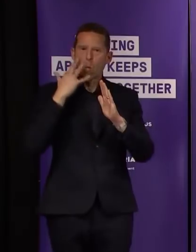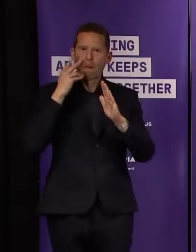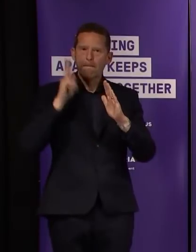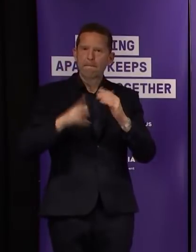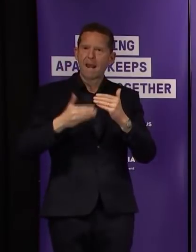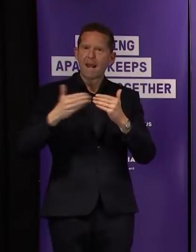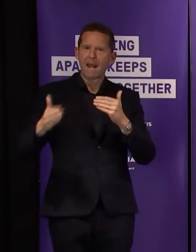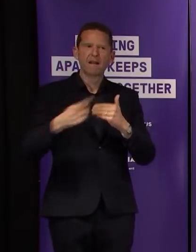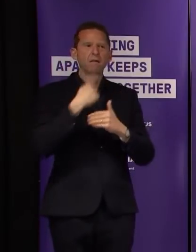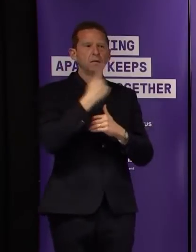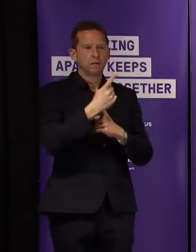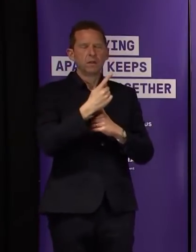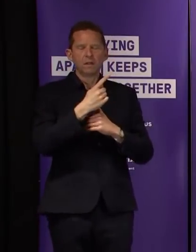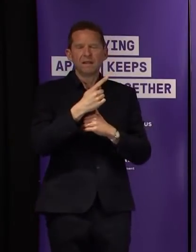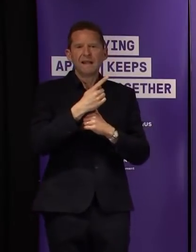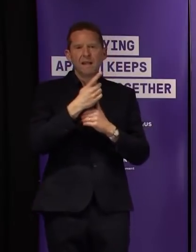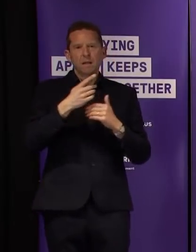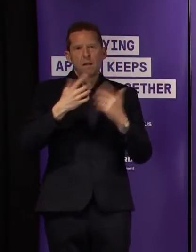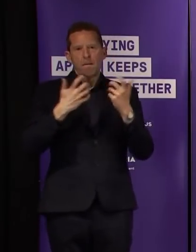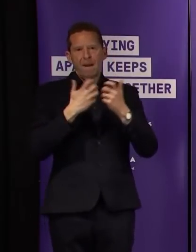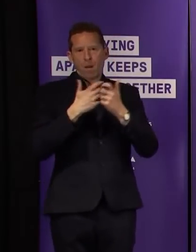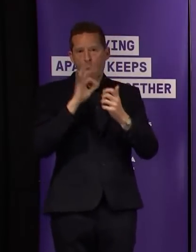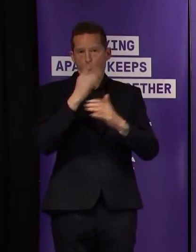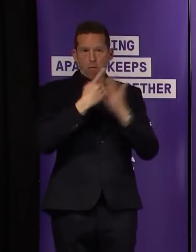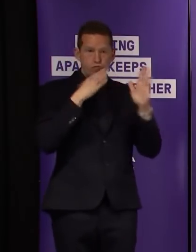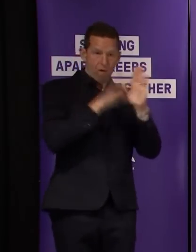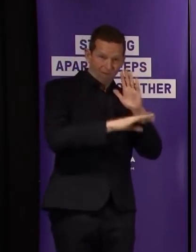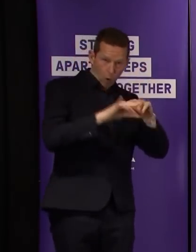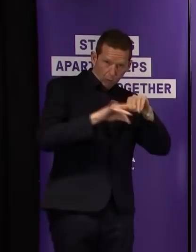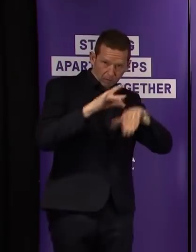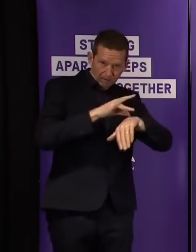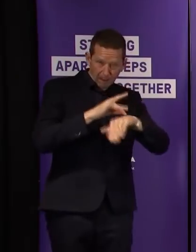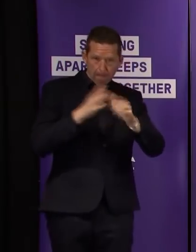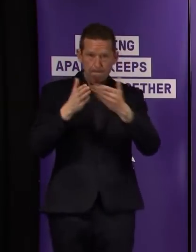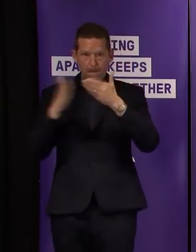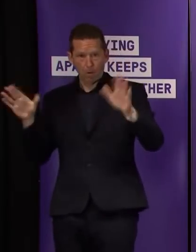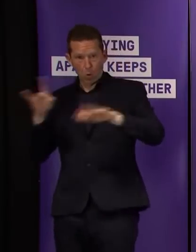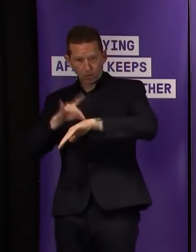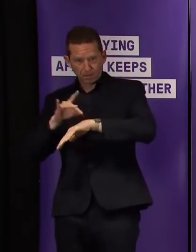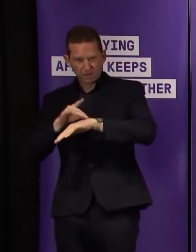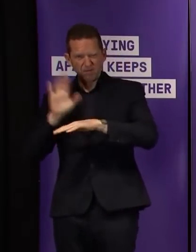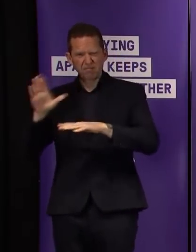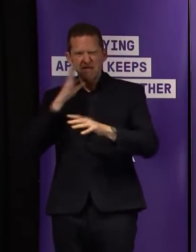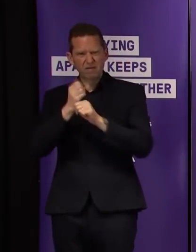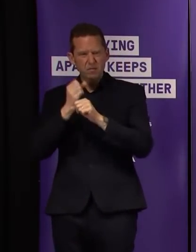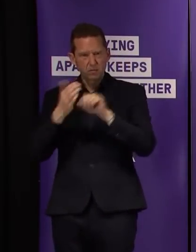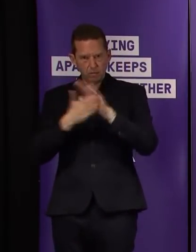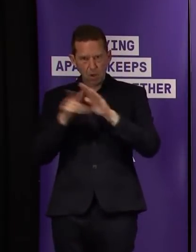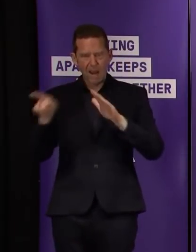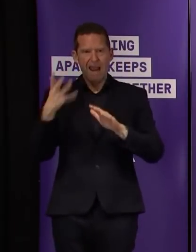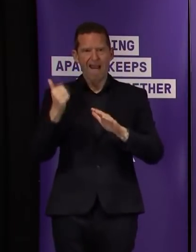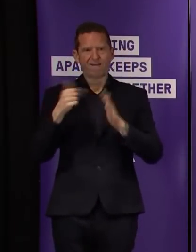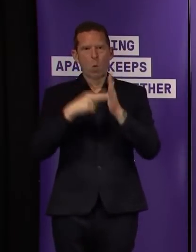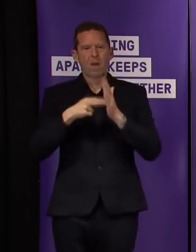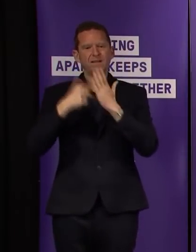well. And as a government that has prided itself on, you know, doing more elective surgery than the state's ever seen,